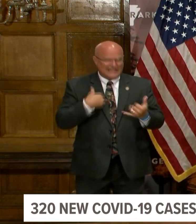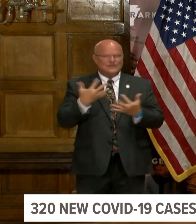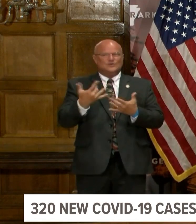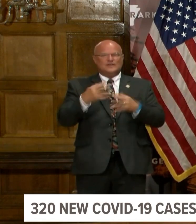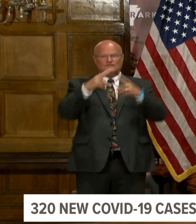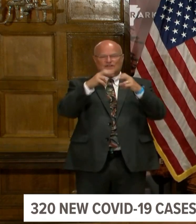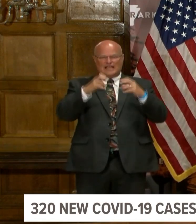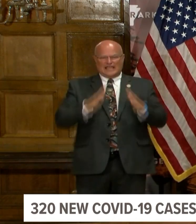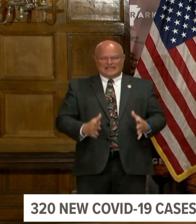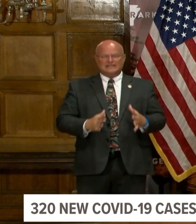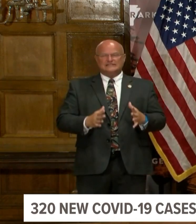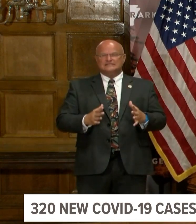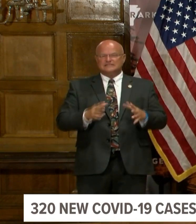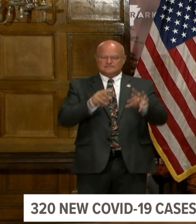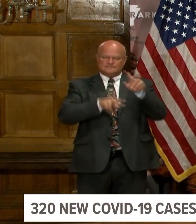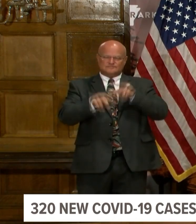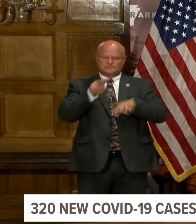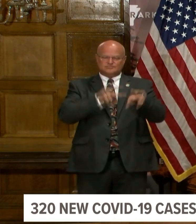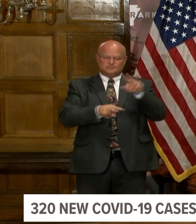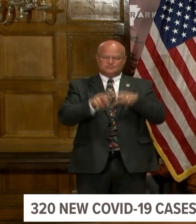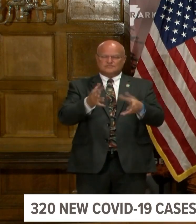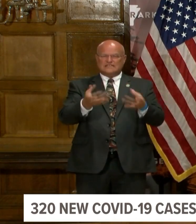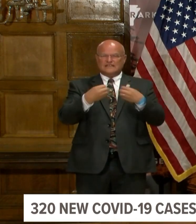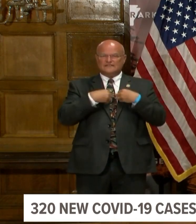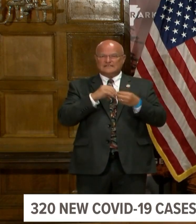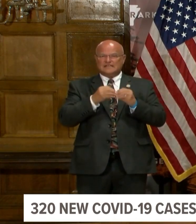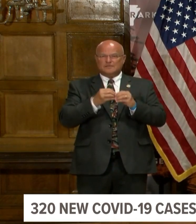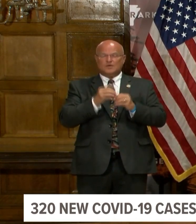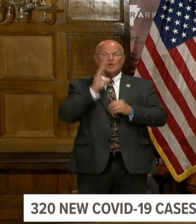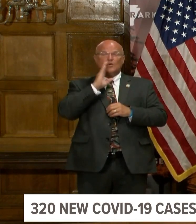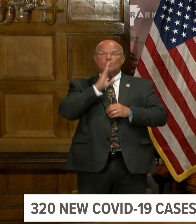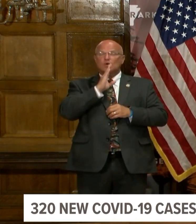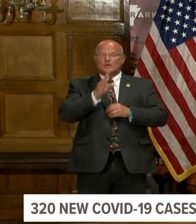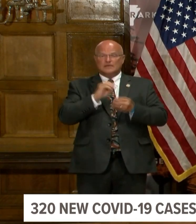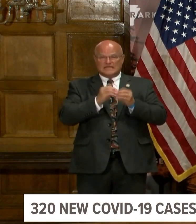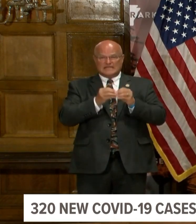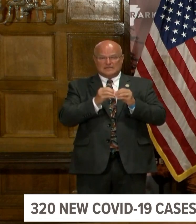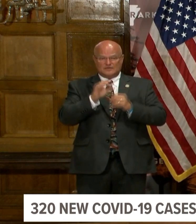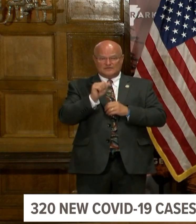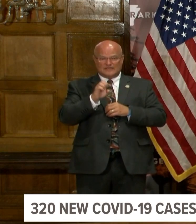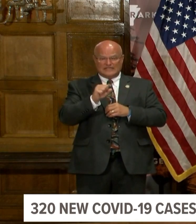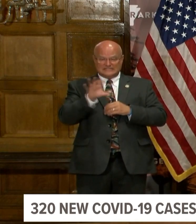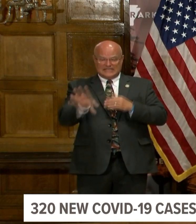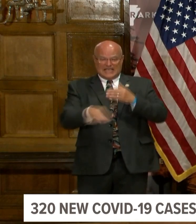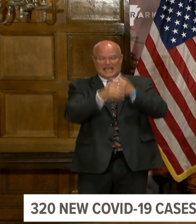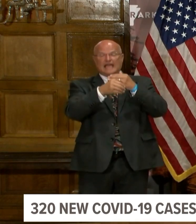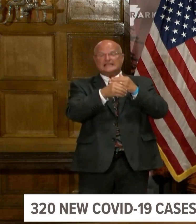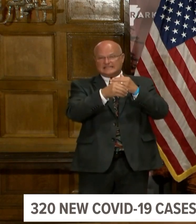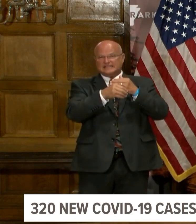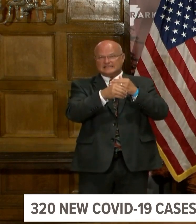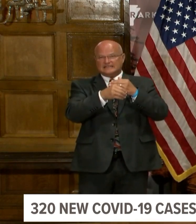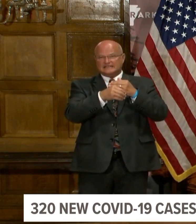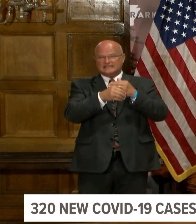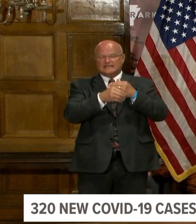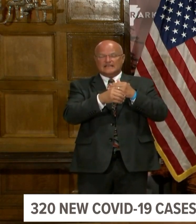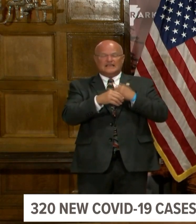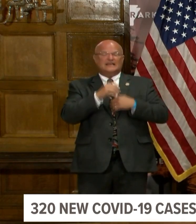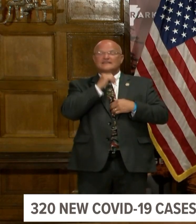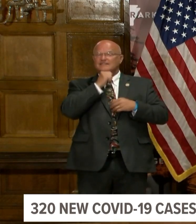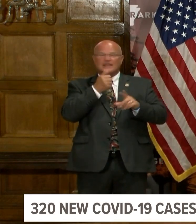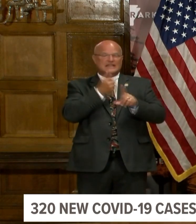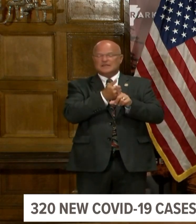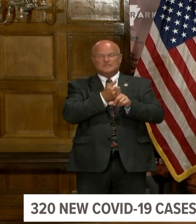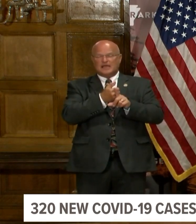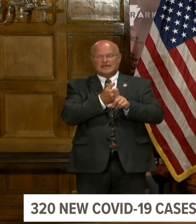for our analysts and epidemiologists to give us the final number, but there will be a substantial number of cases added to the rolls. They will not